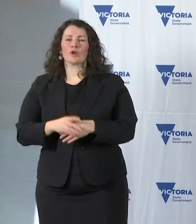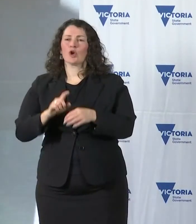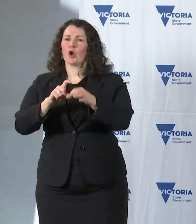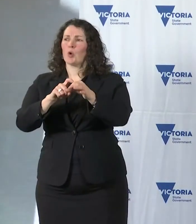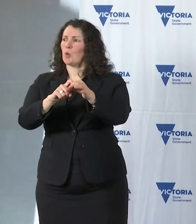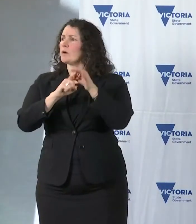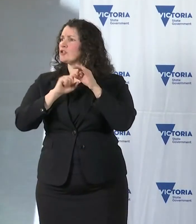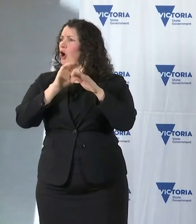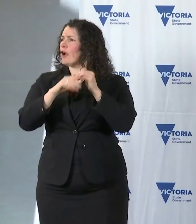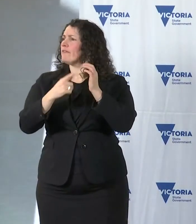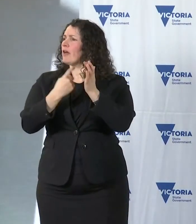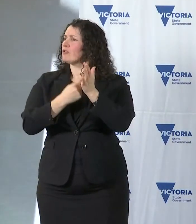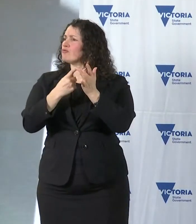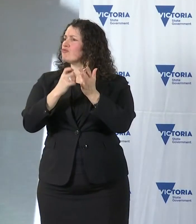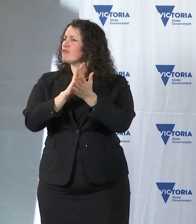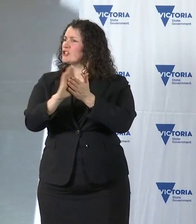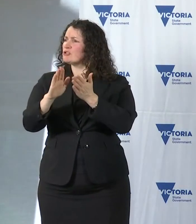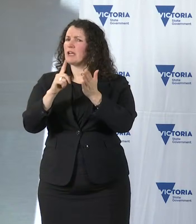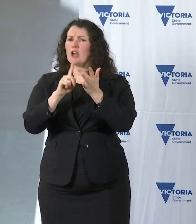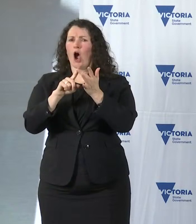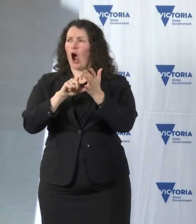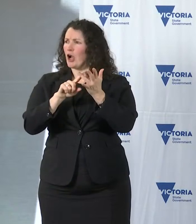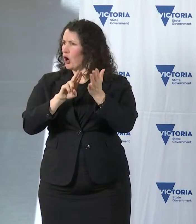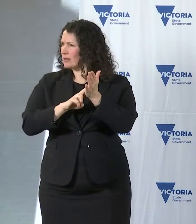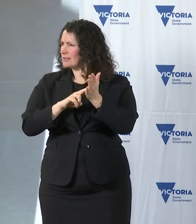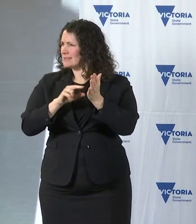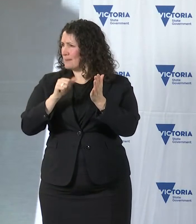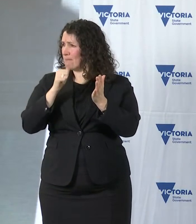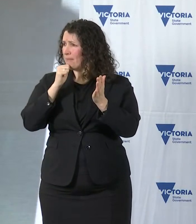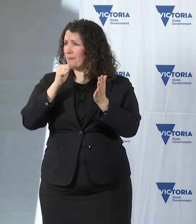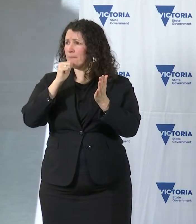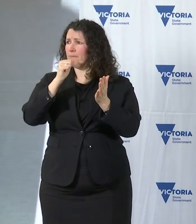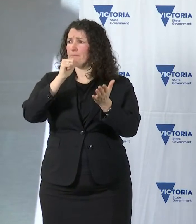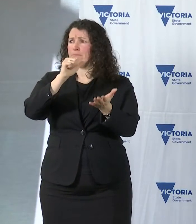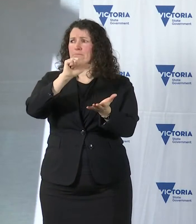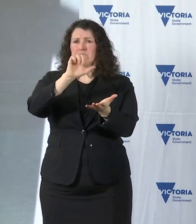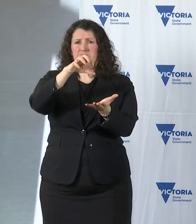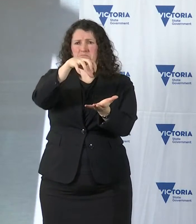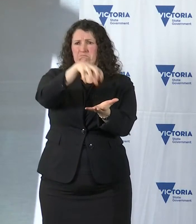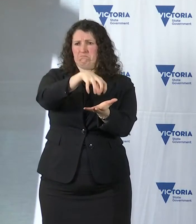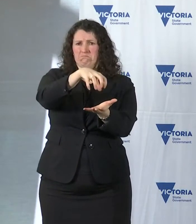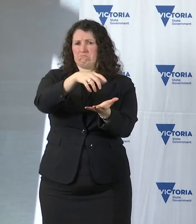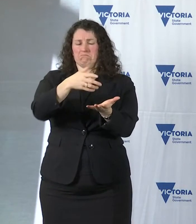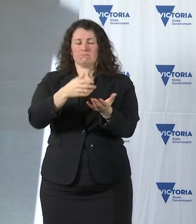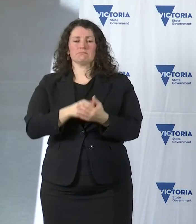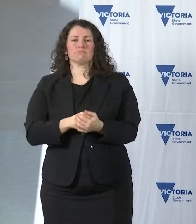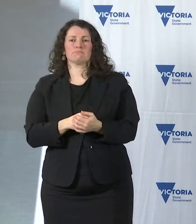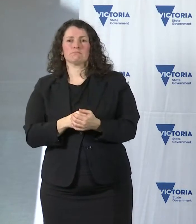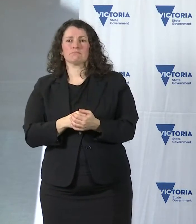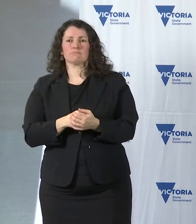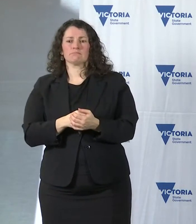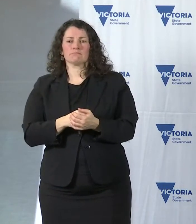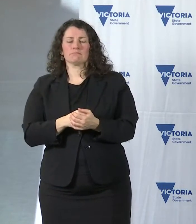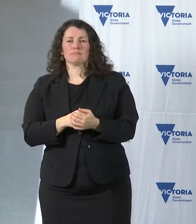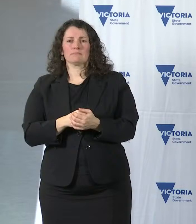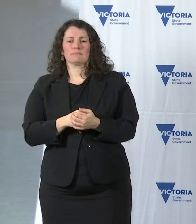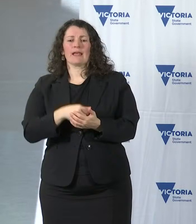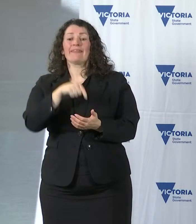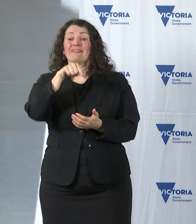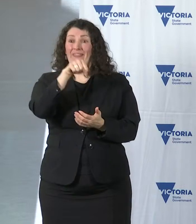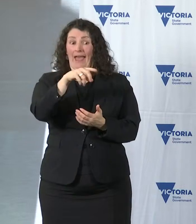site, which was a site on the 15th and 16th, I've had people in touch with me who were there on the